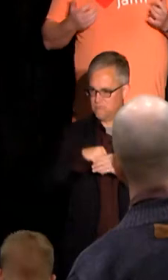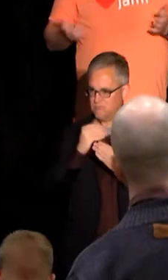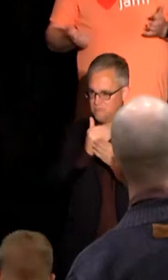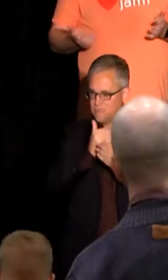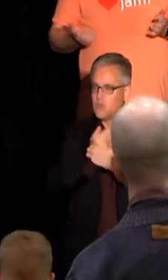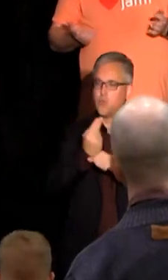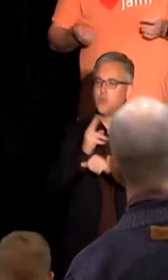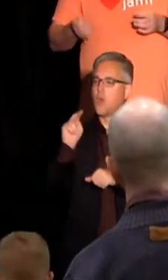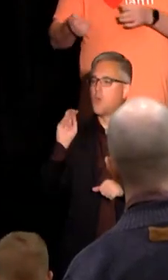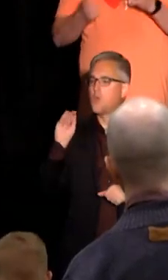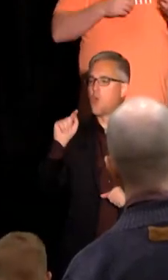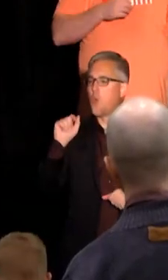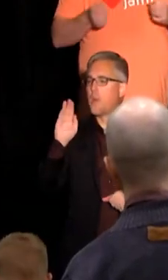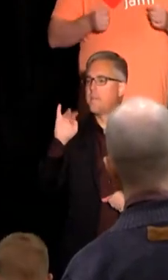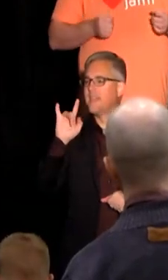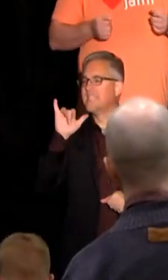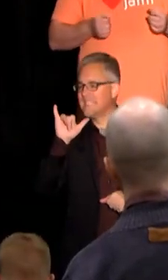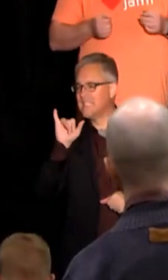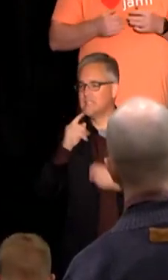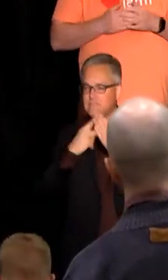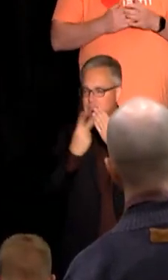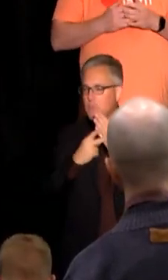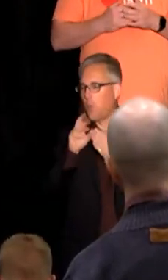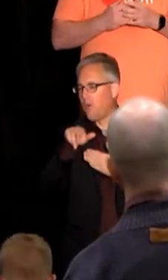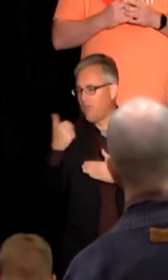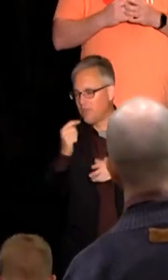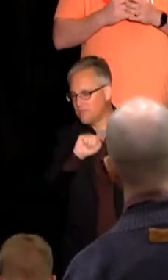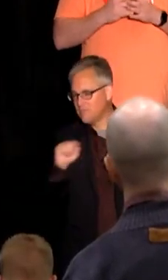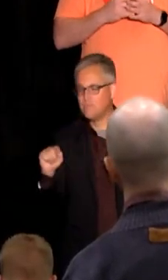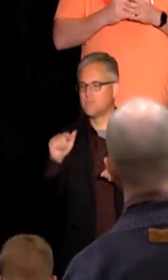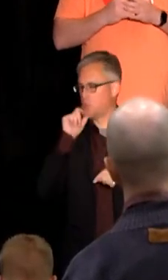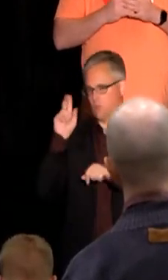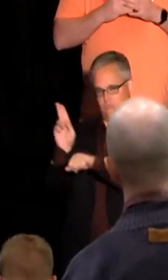or something like that, so they can still take those home.